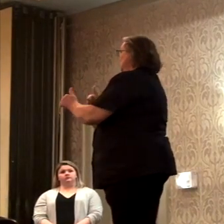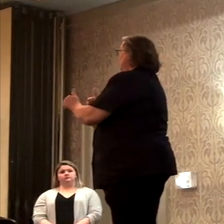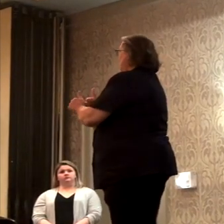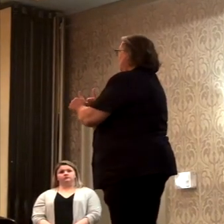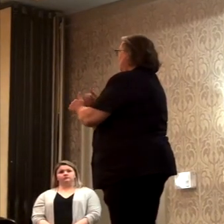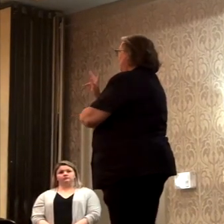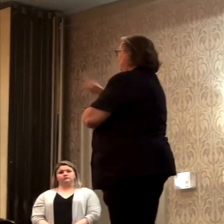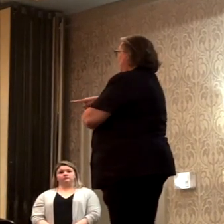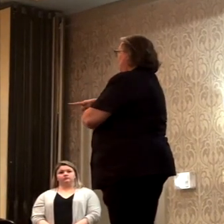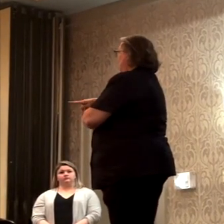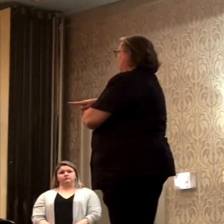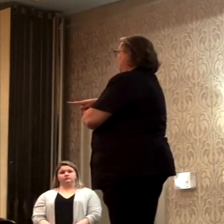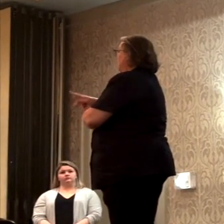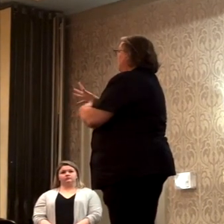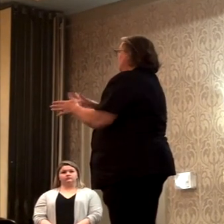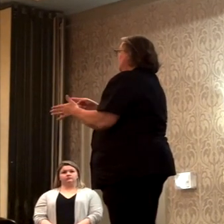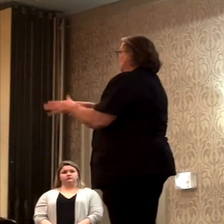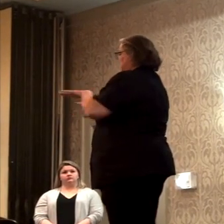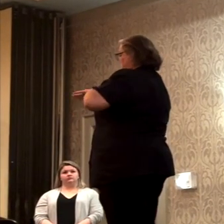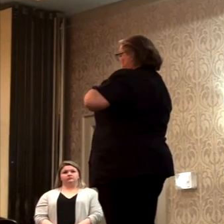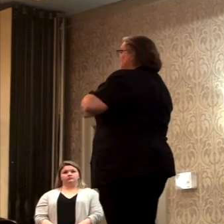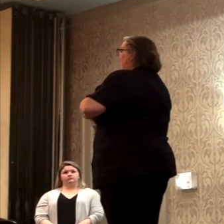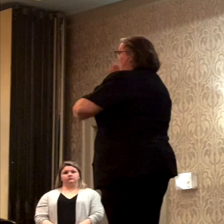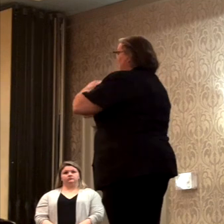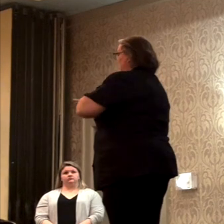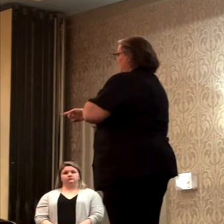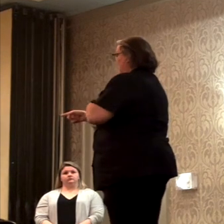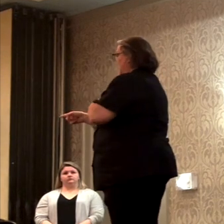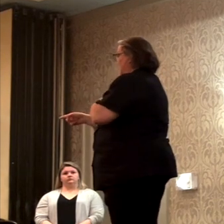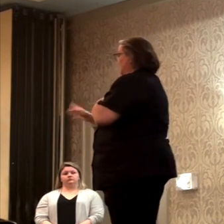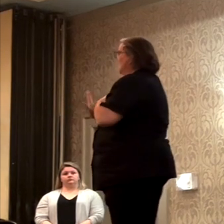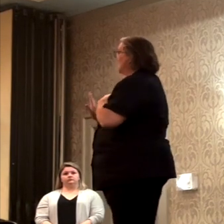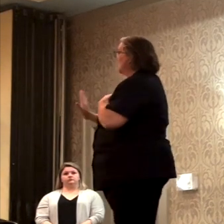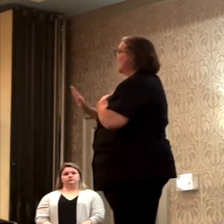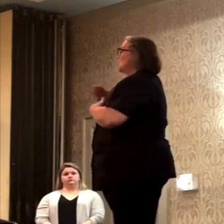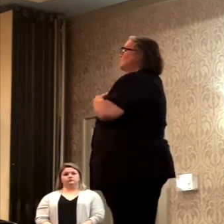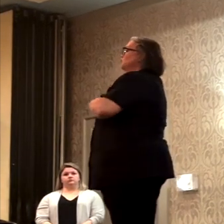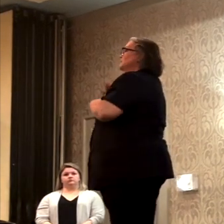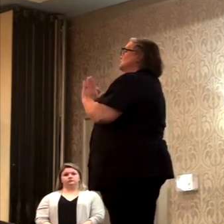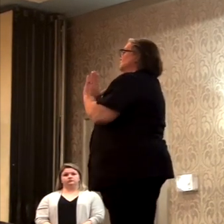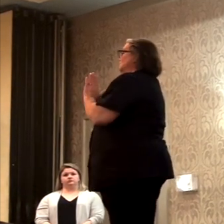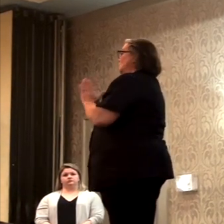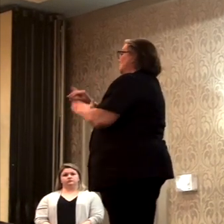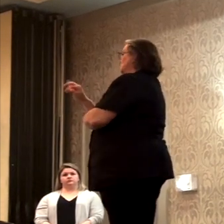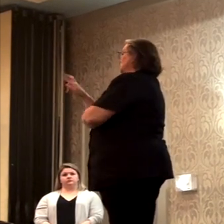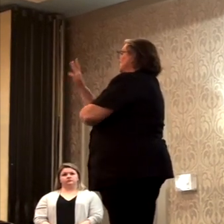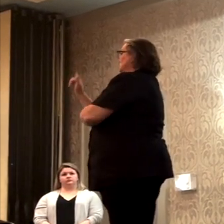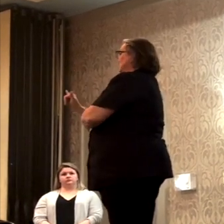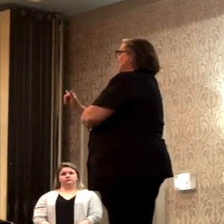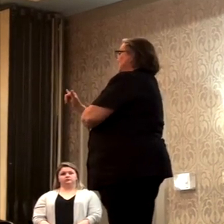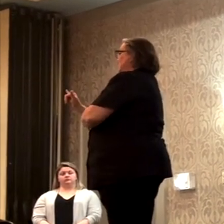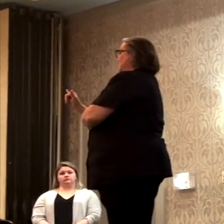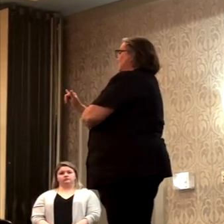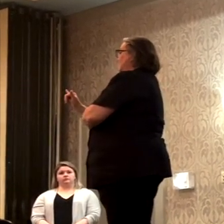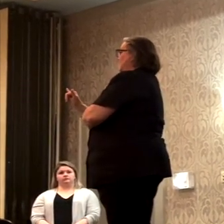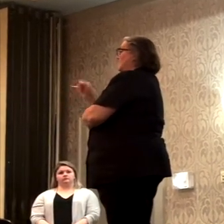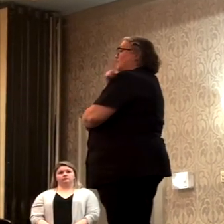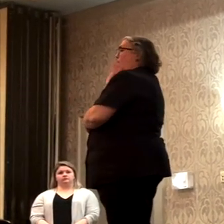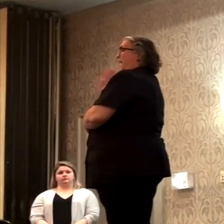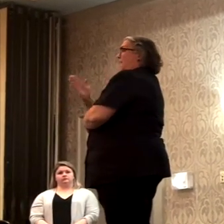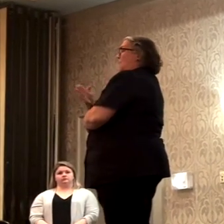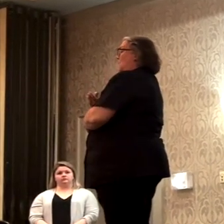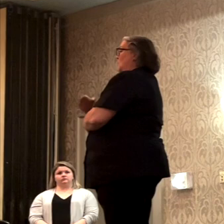was never about her. In her appreciation for the role of the jury in our criminal justice